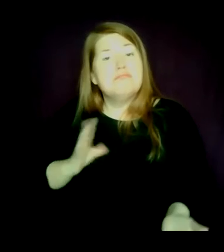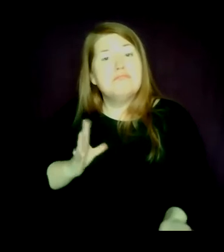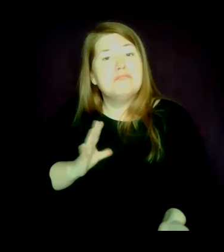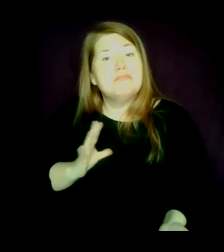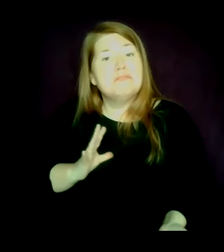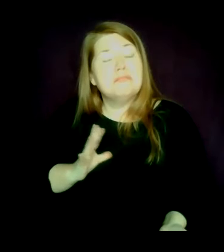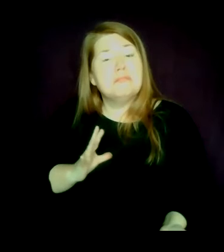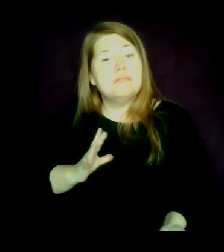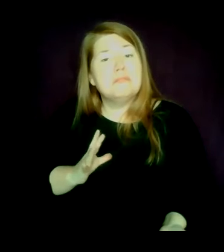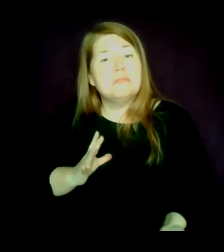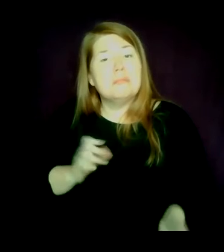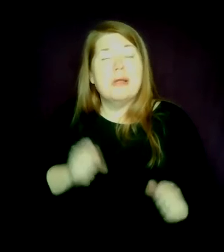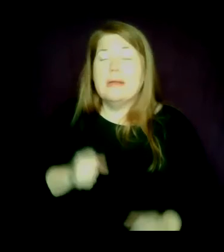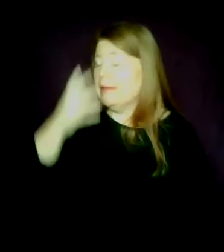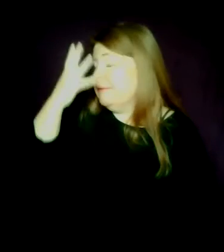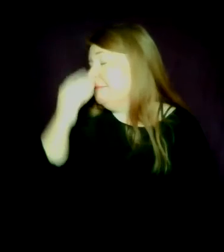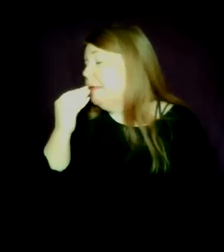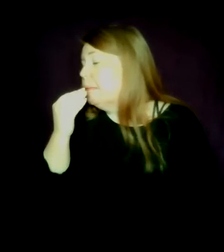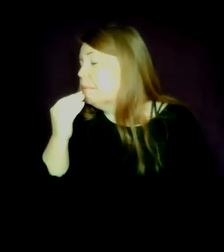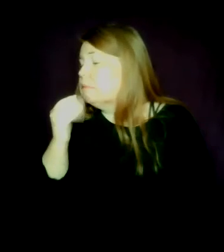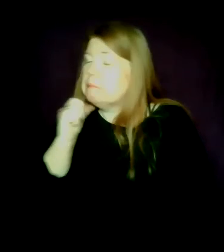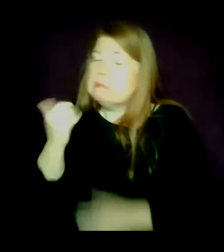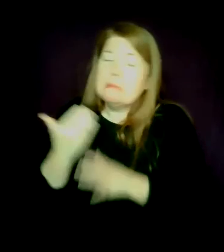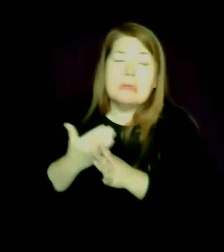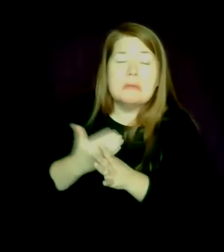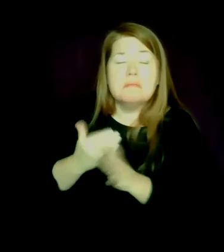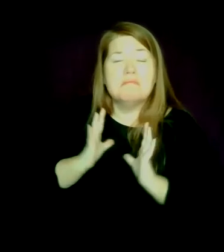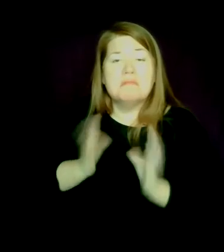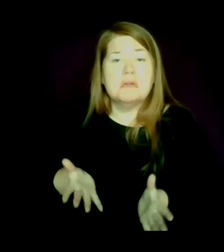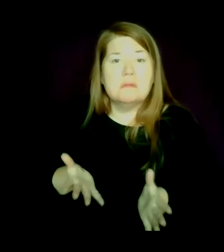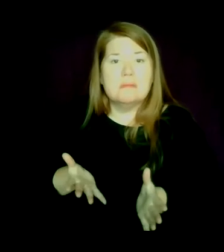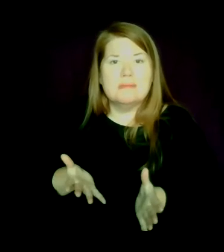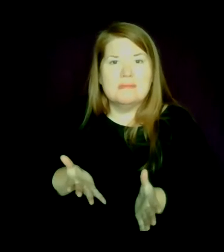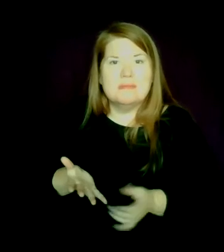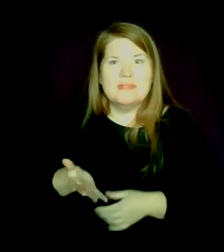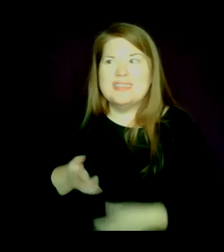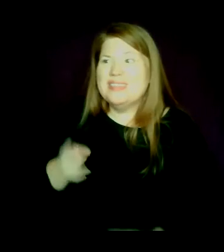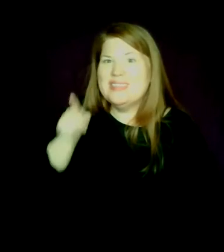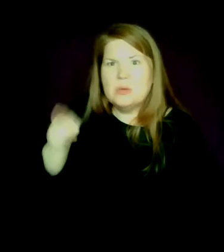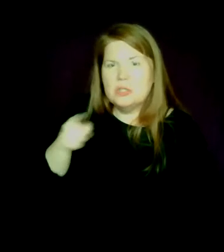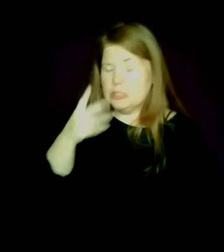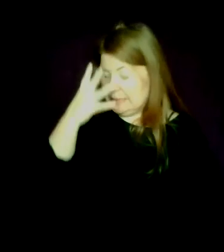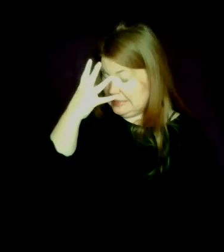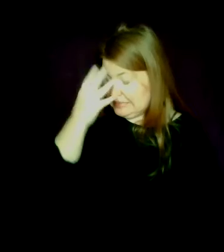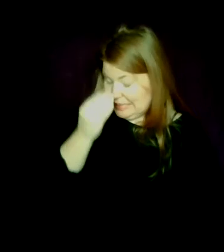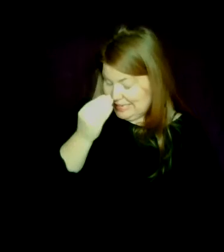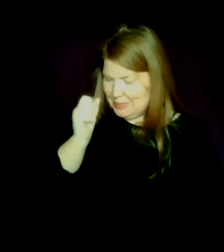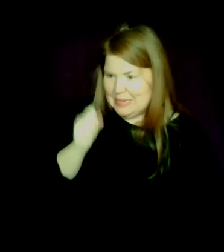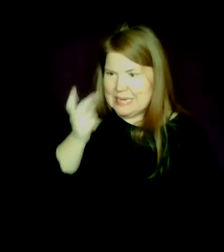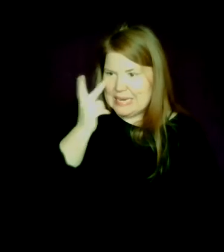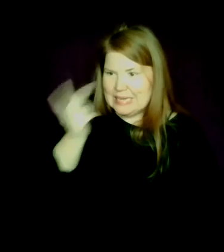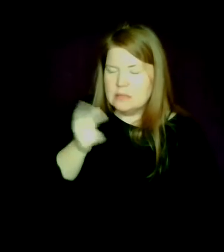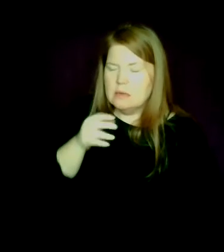nap without being disturbed. When Mrs. Johnson takes a nap under the dryer, all you can see is her wide open